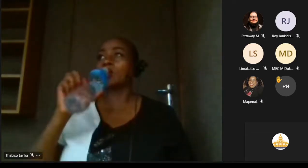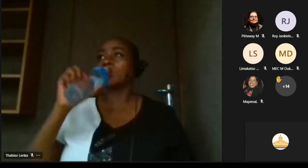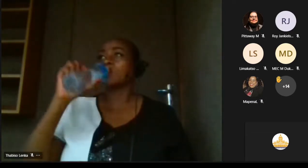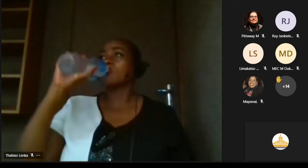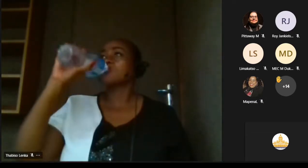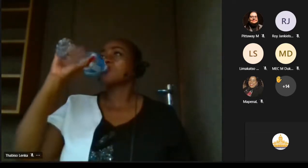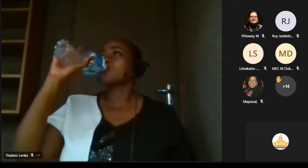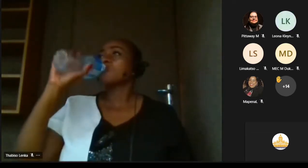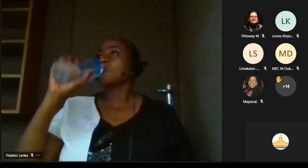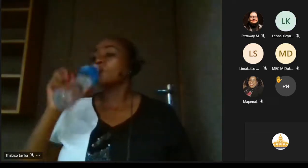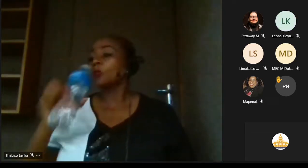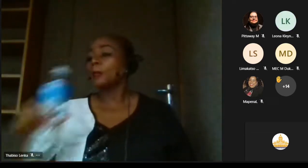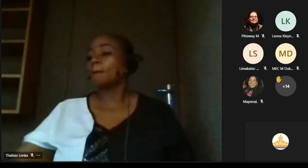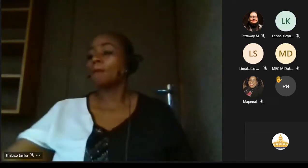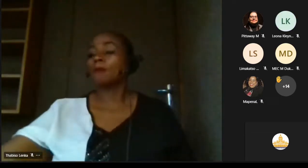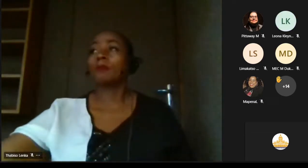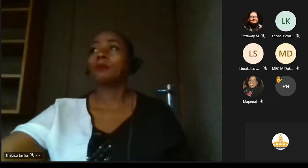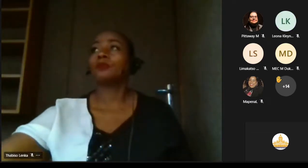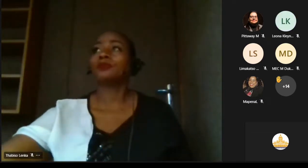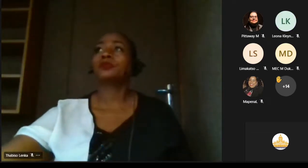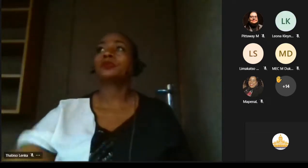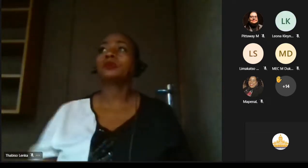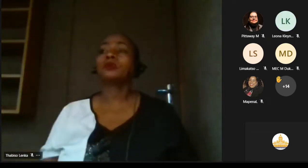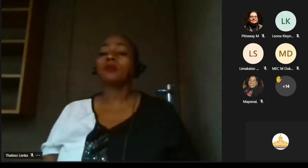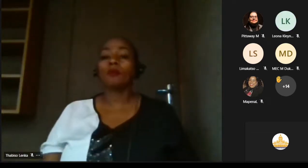it seems